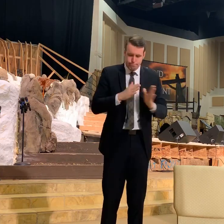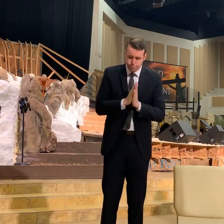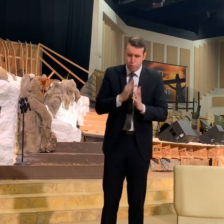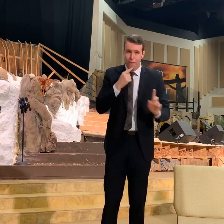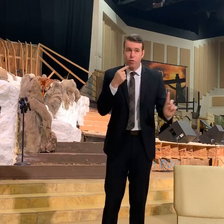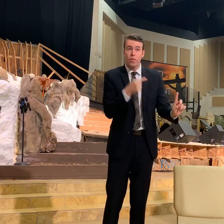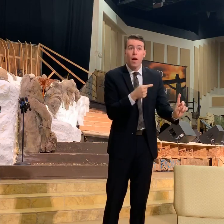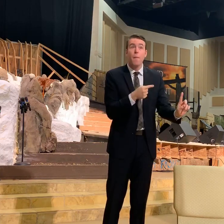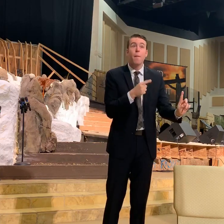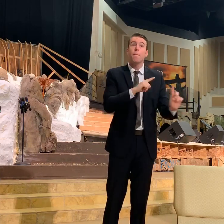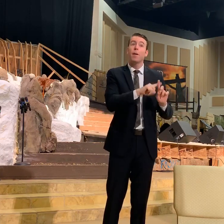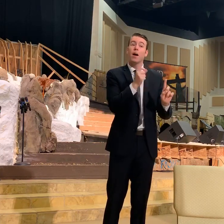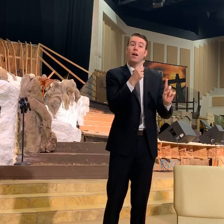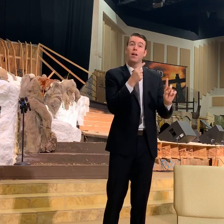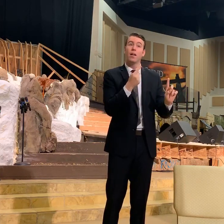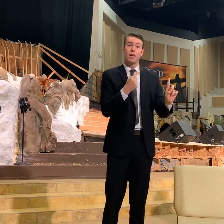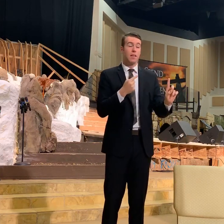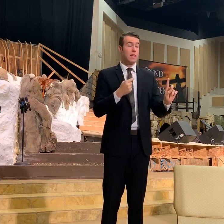But